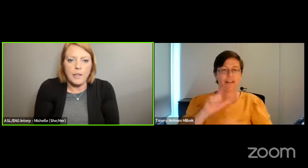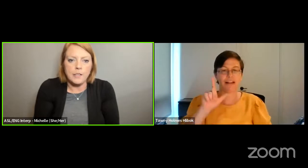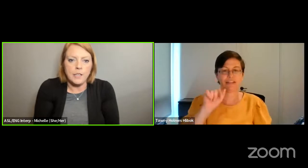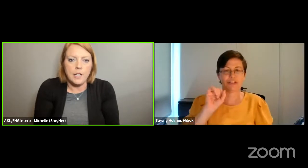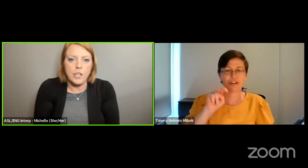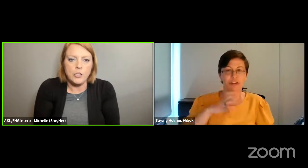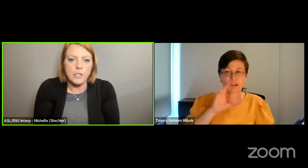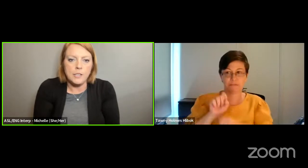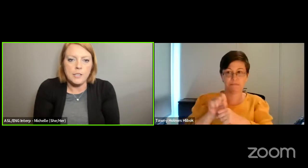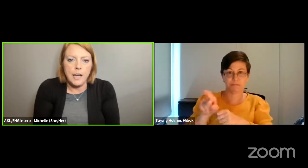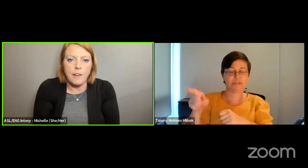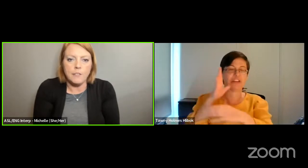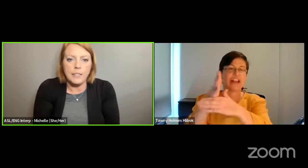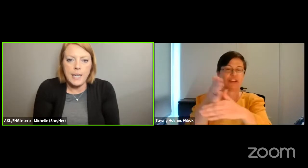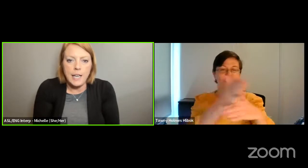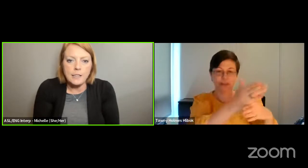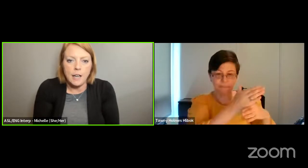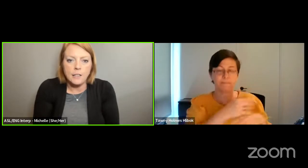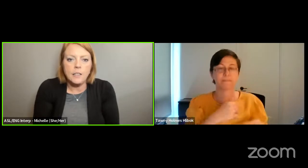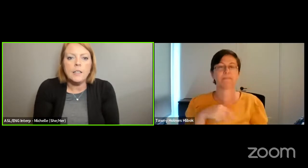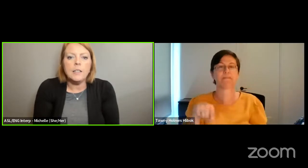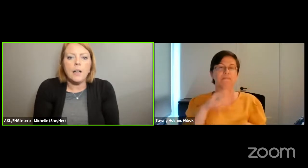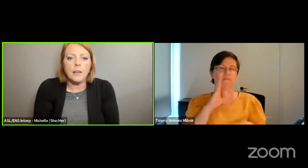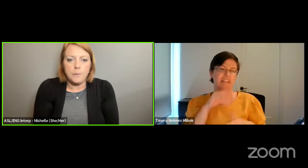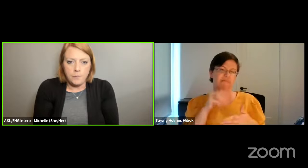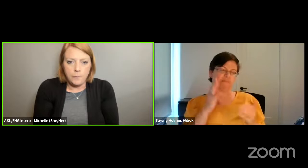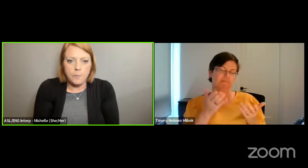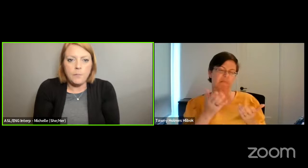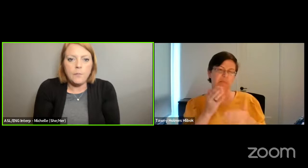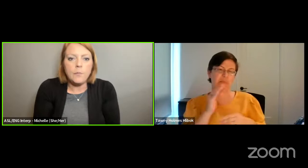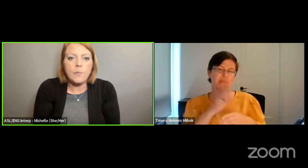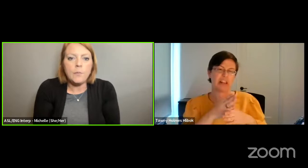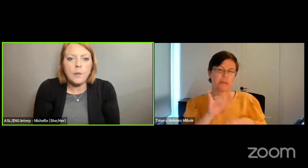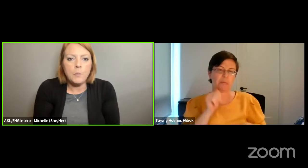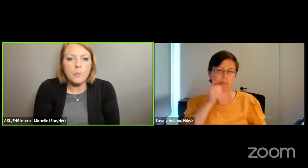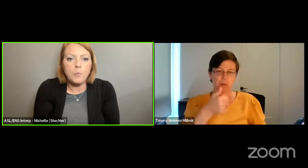and through the ACDHH staff liaison,